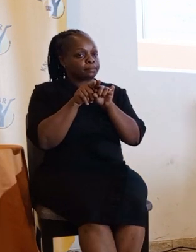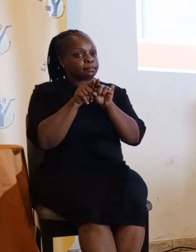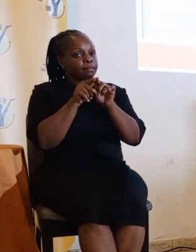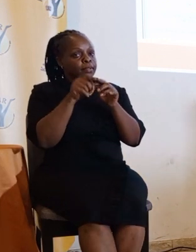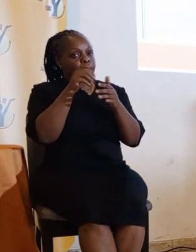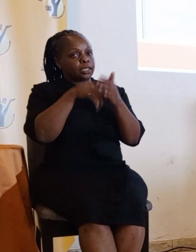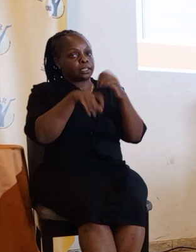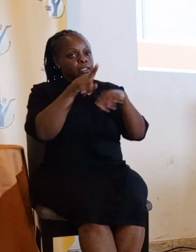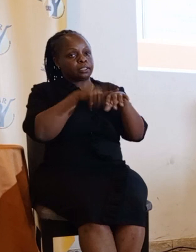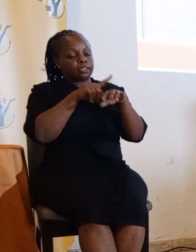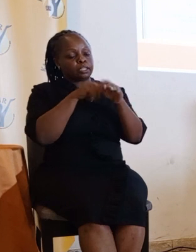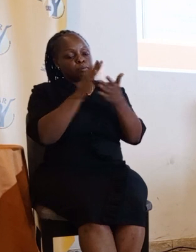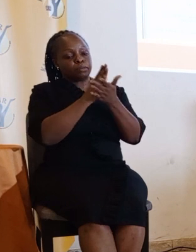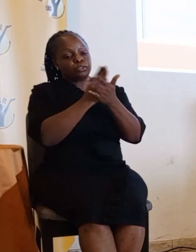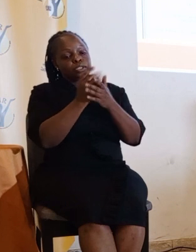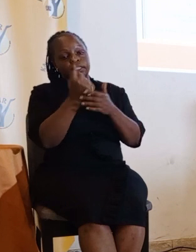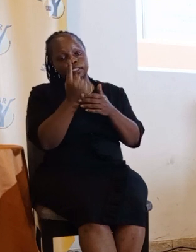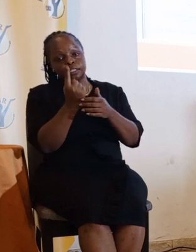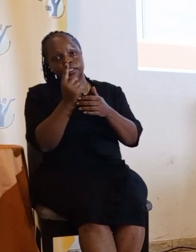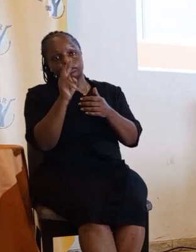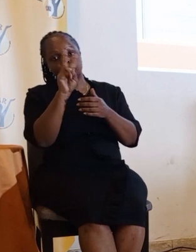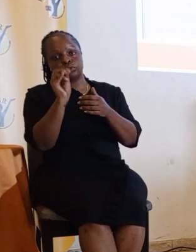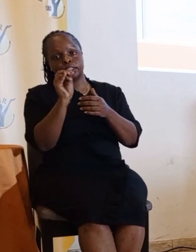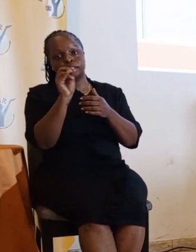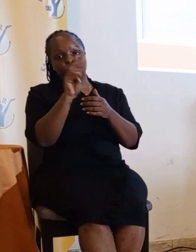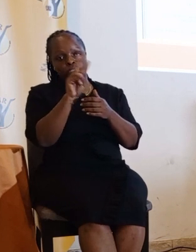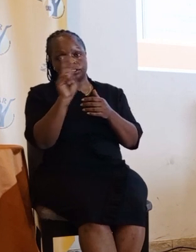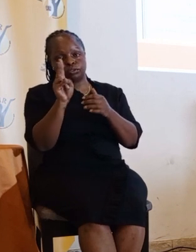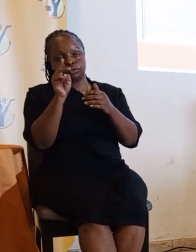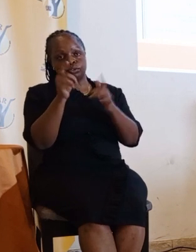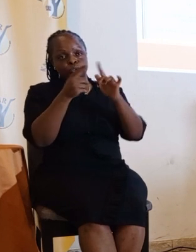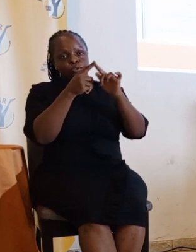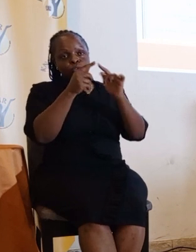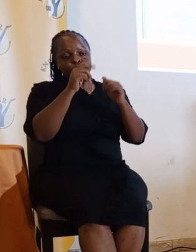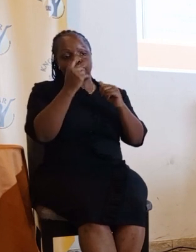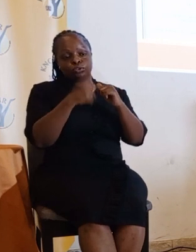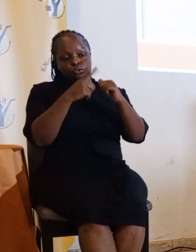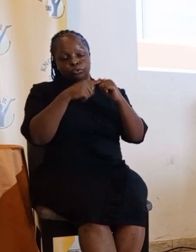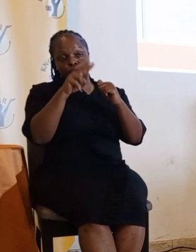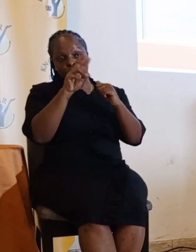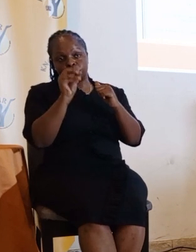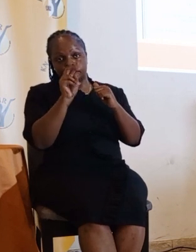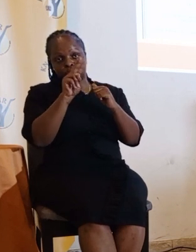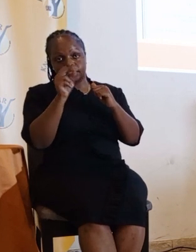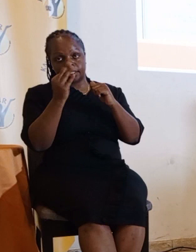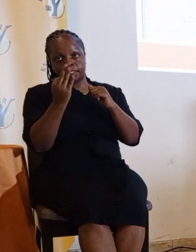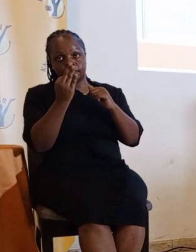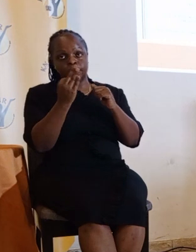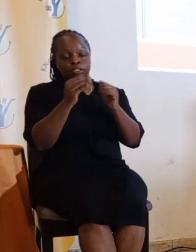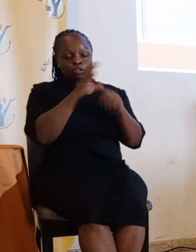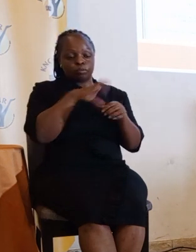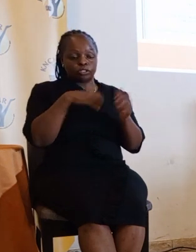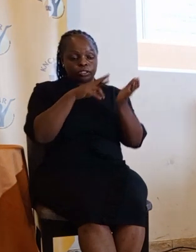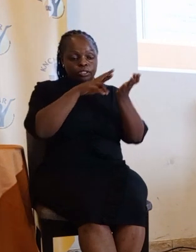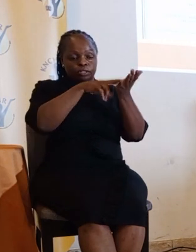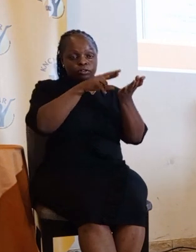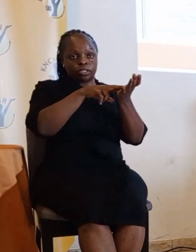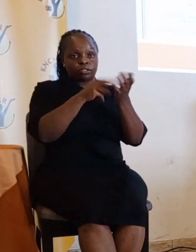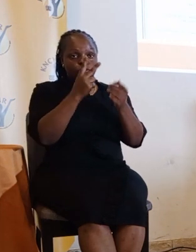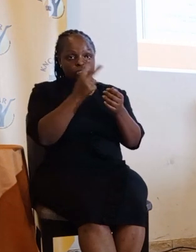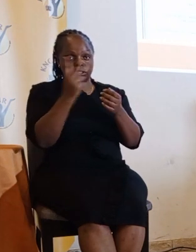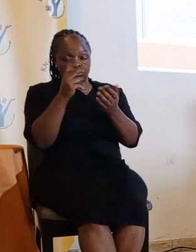the period between January 2022 to June 2023, the Commission recorded 22 cases